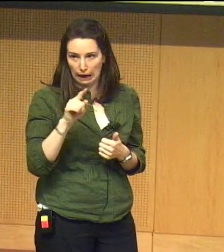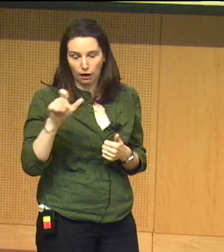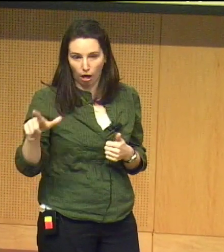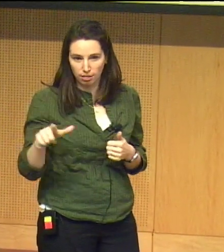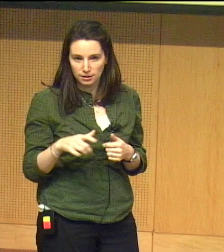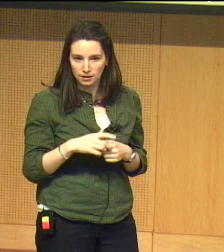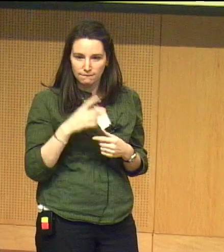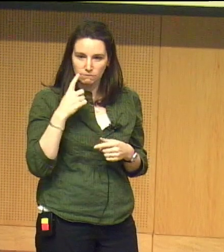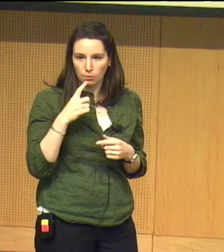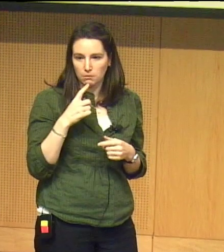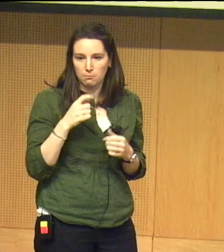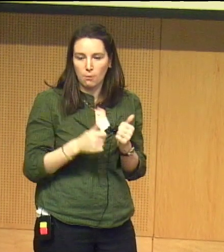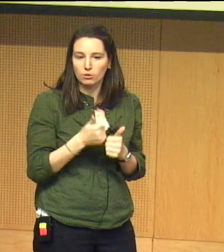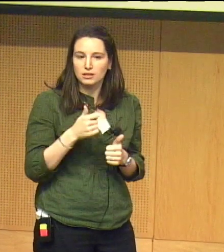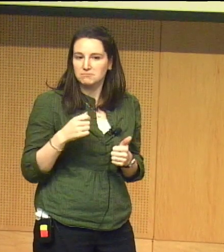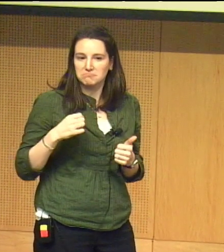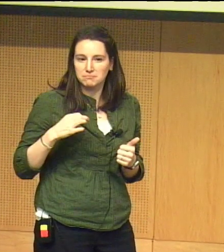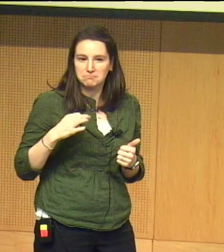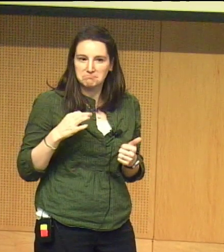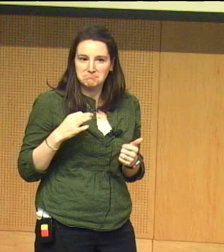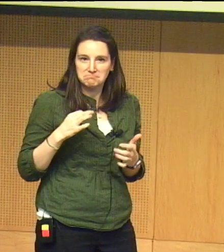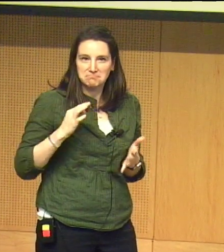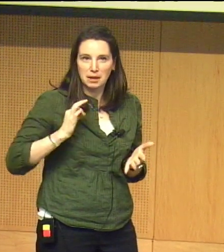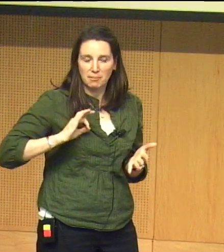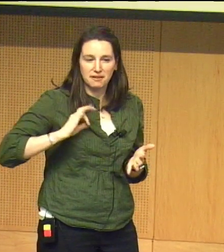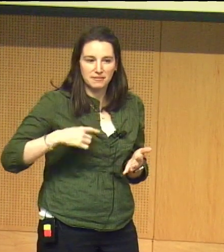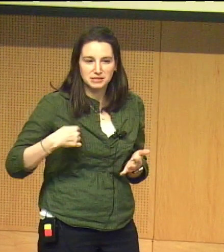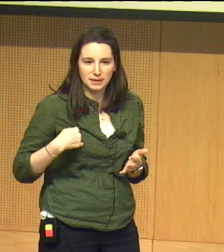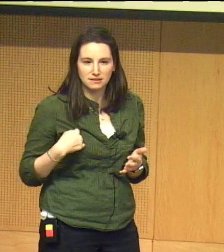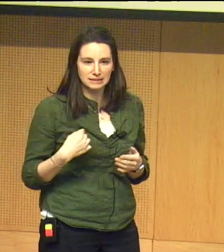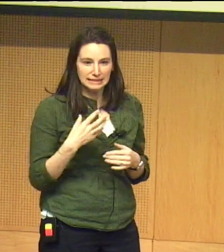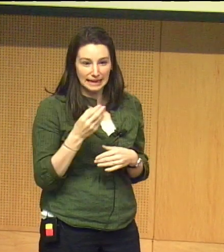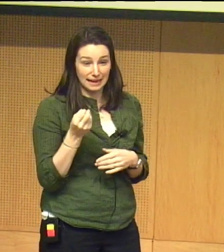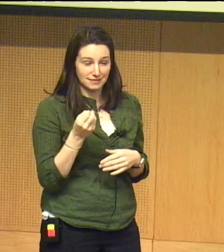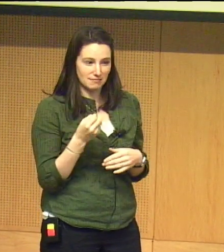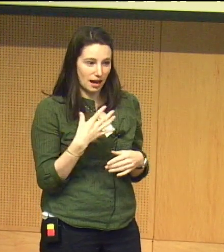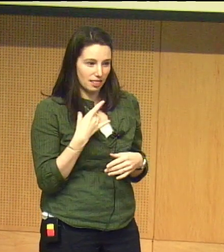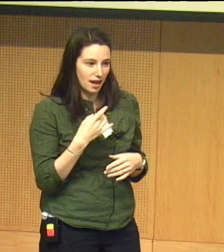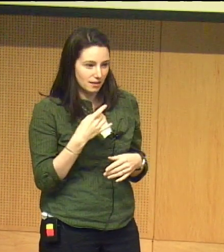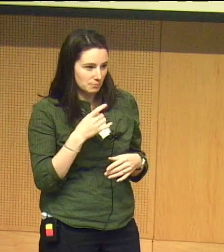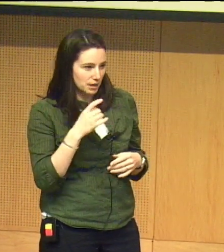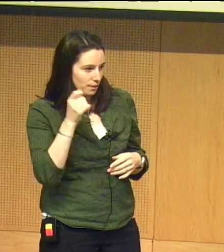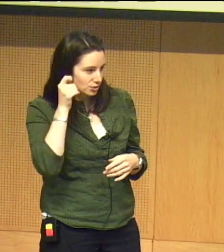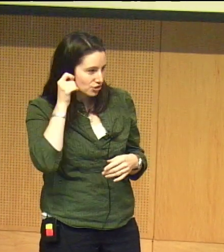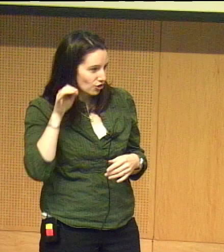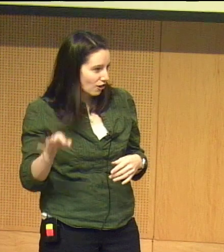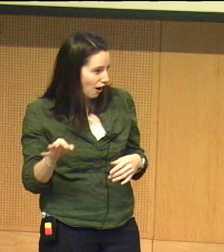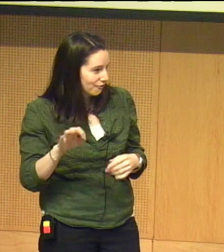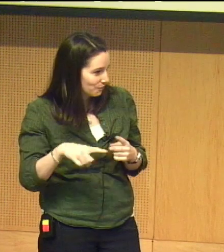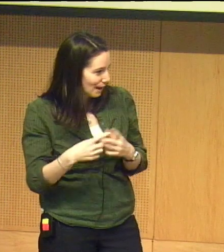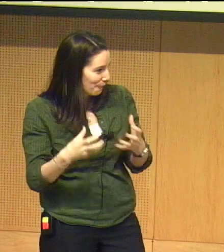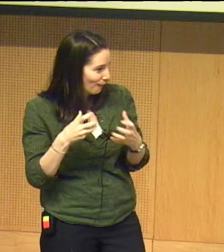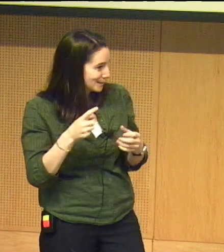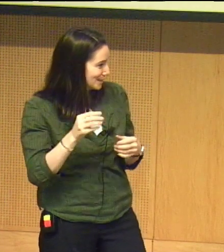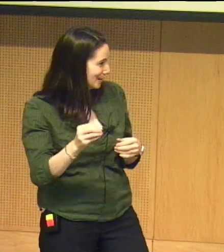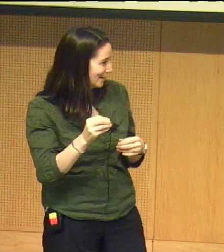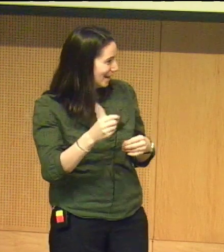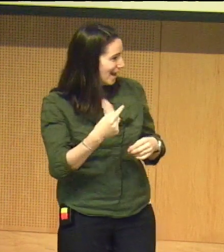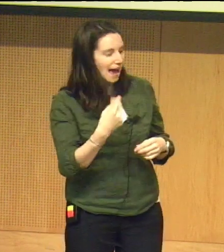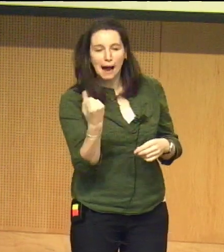all. For most it benefits me. And I like being able to turn it off when I want to. I'm the